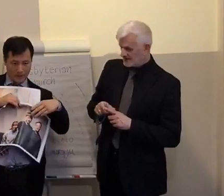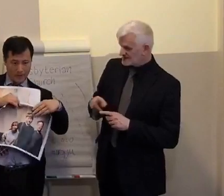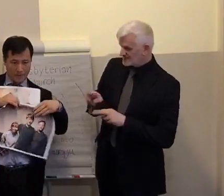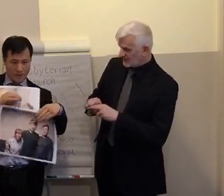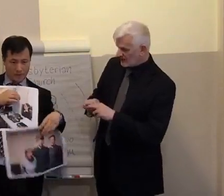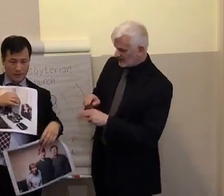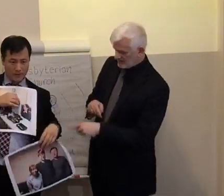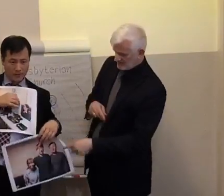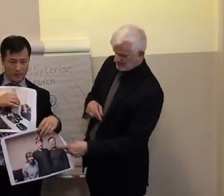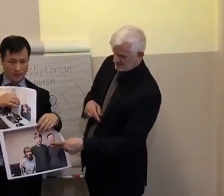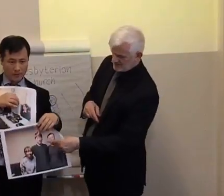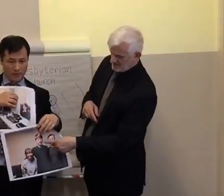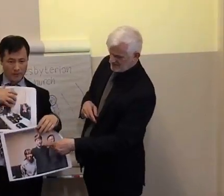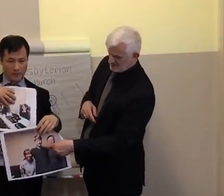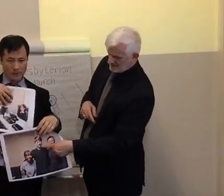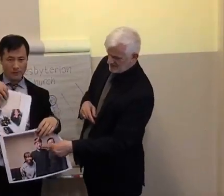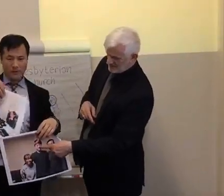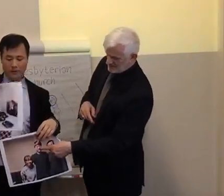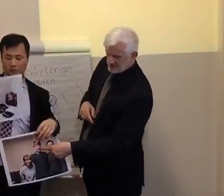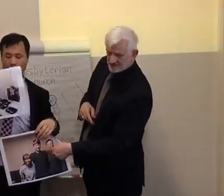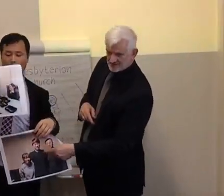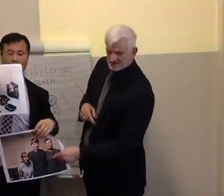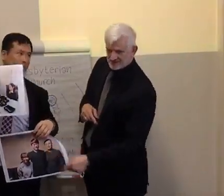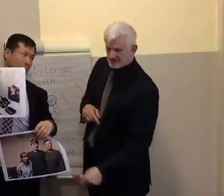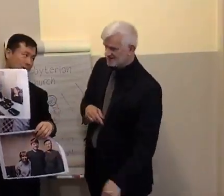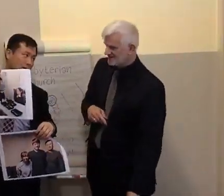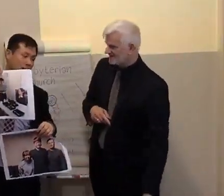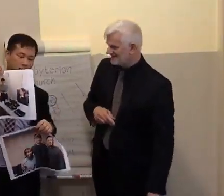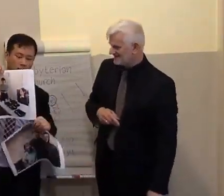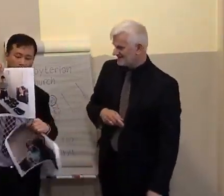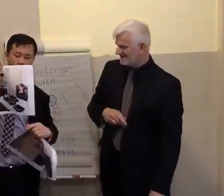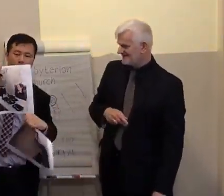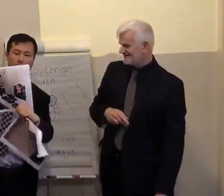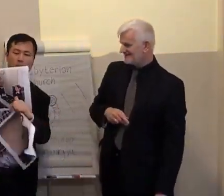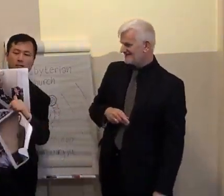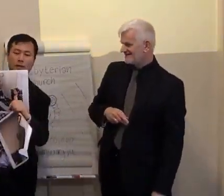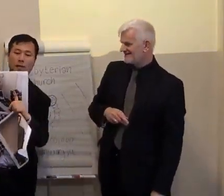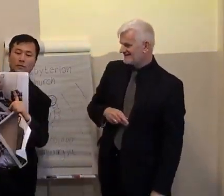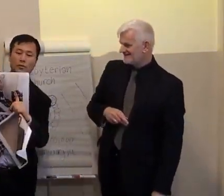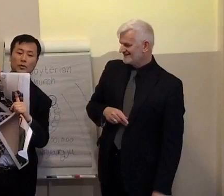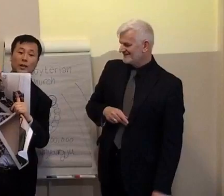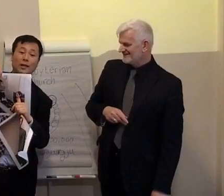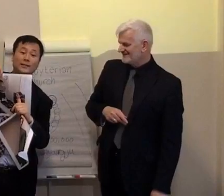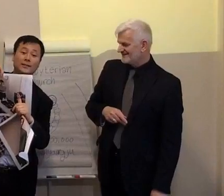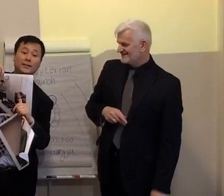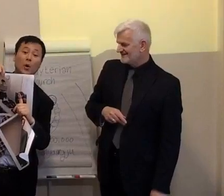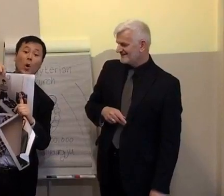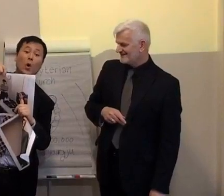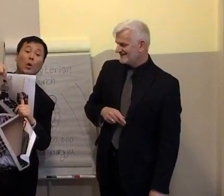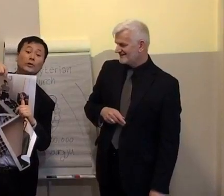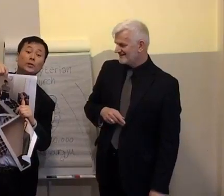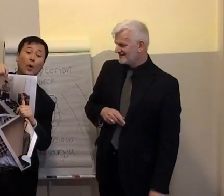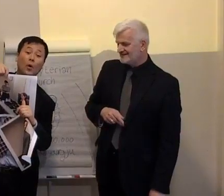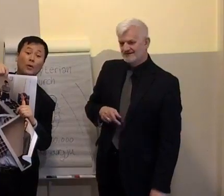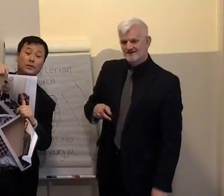That's the mother. Daughter's husband. Daughter's husband, yeah. She came to last August